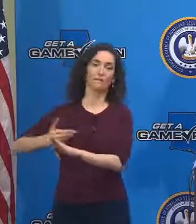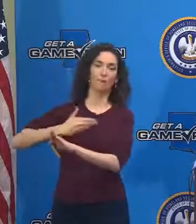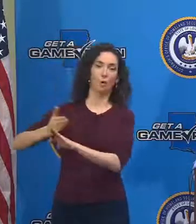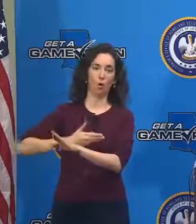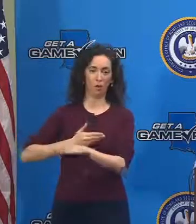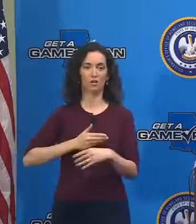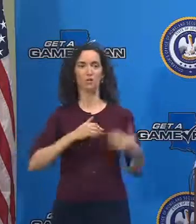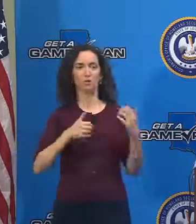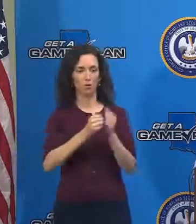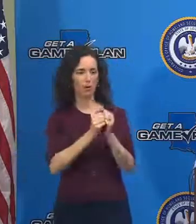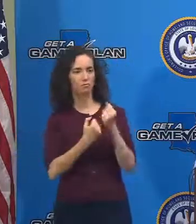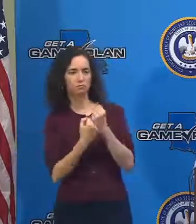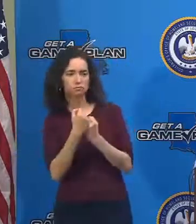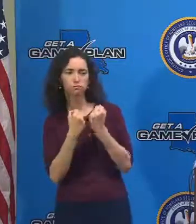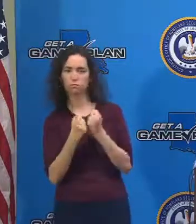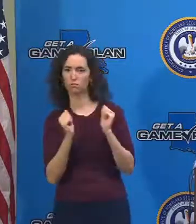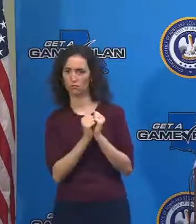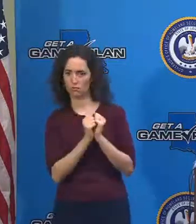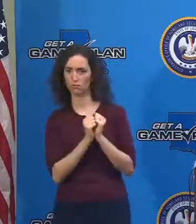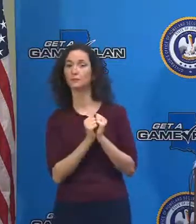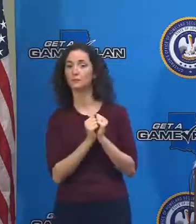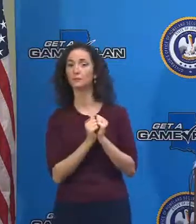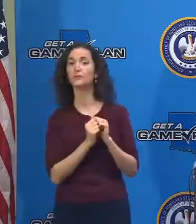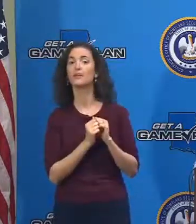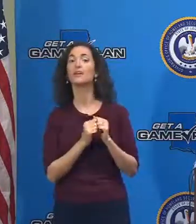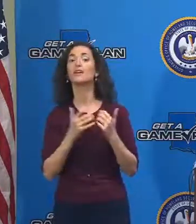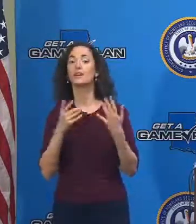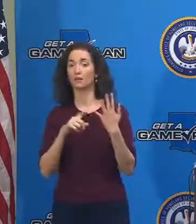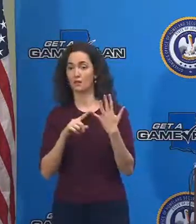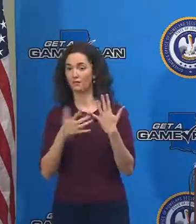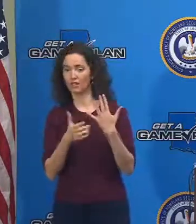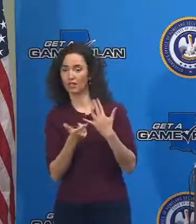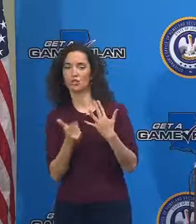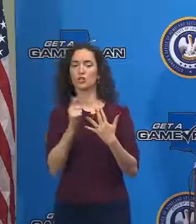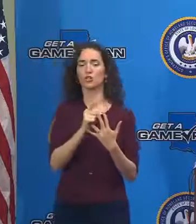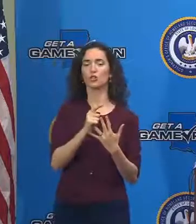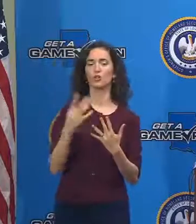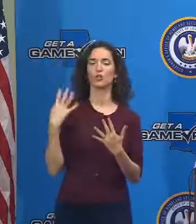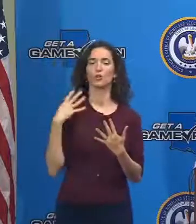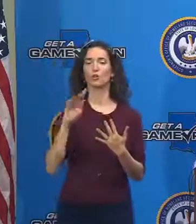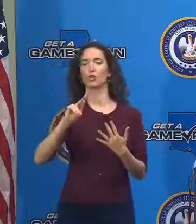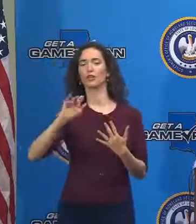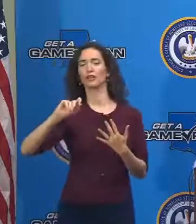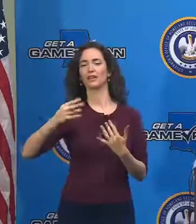made landfall. And then he will be followed by General Keith Waddell,